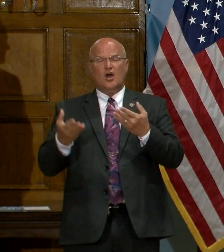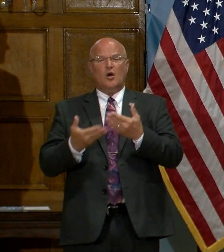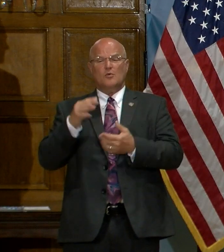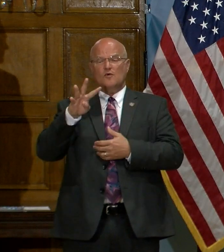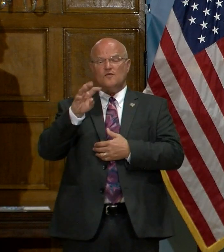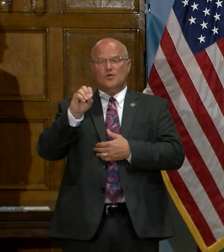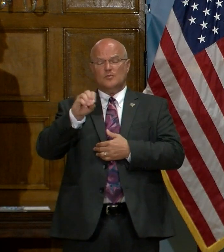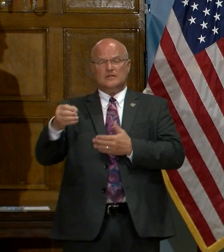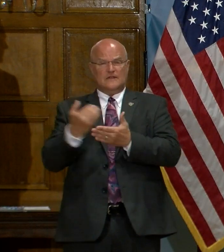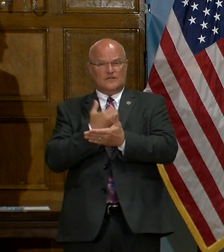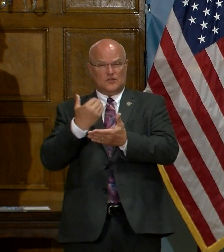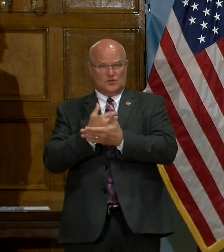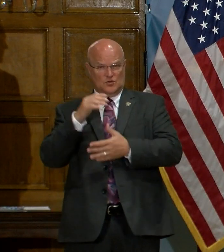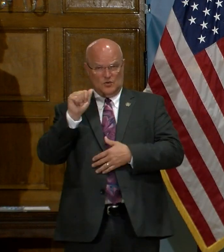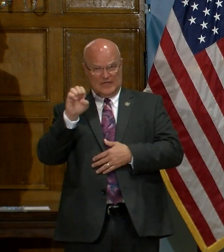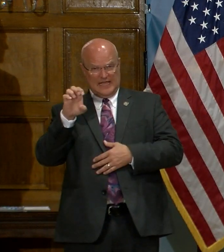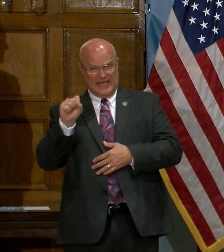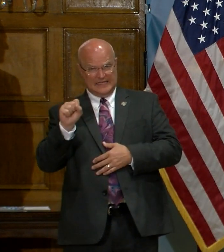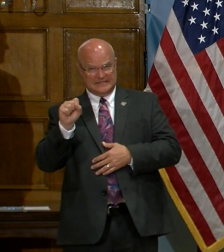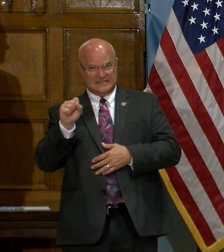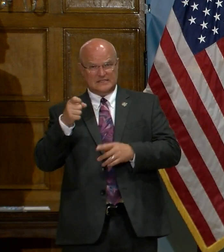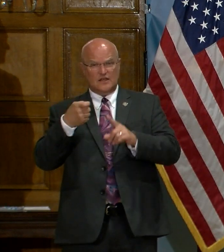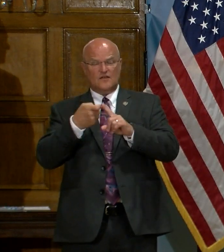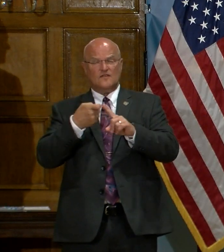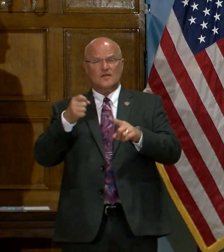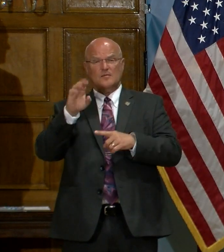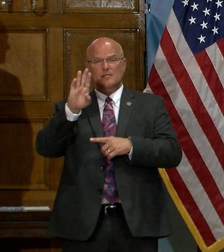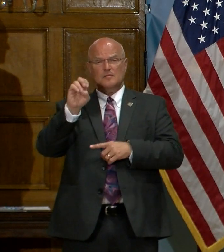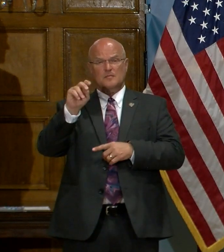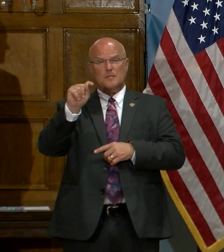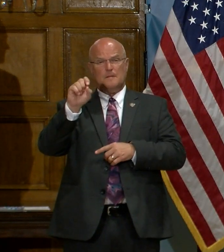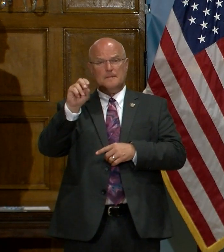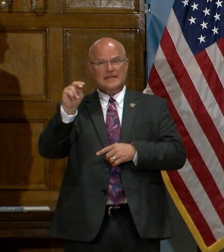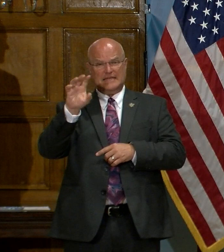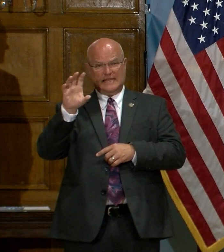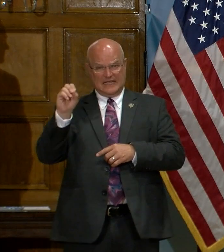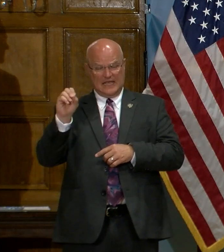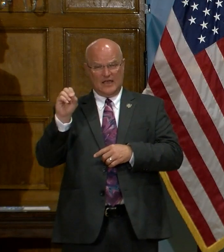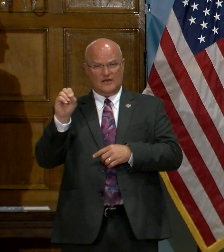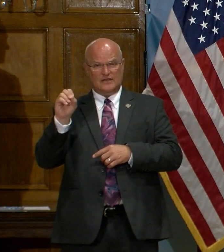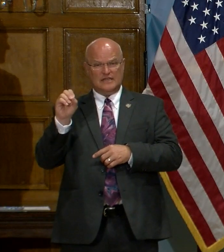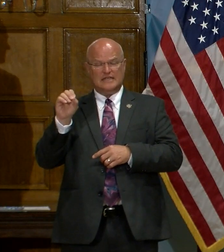40% of these new cases. Of the cases in Benton County,